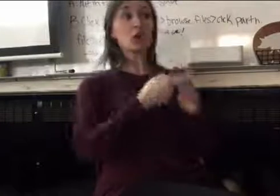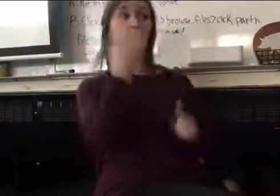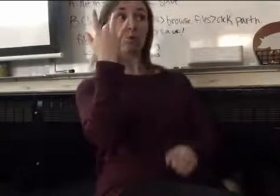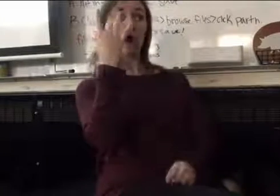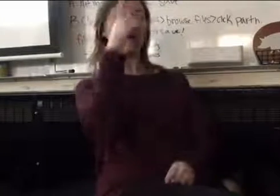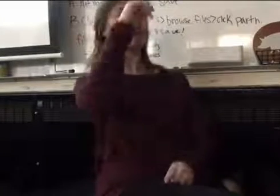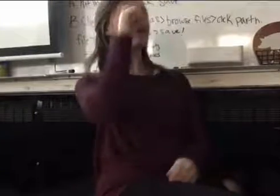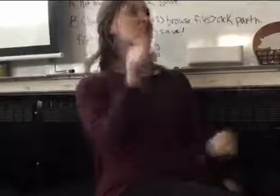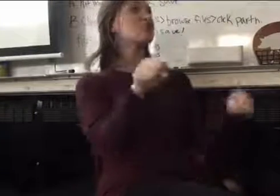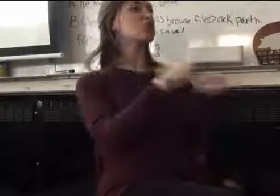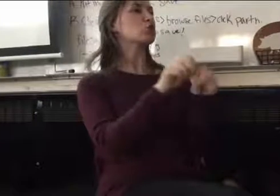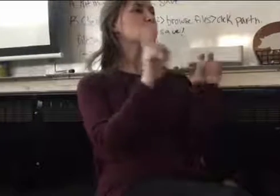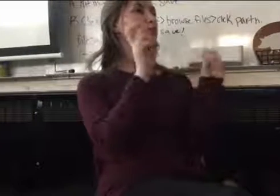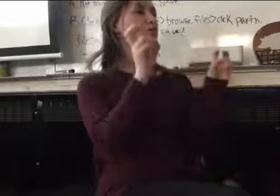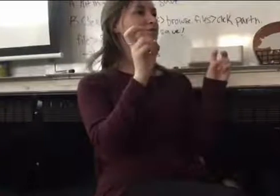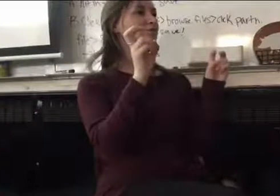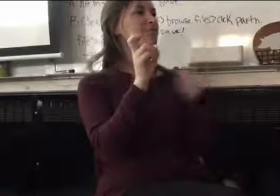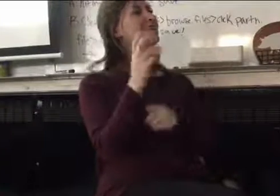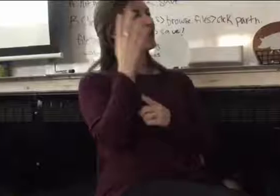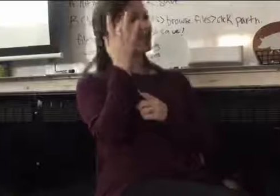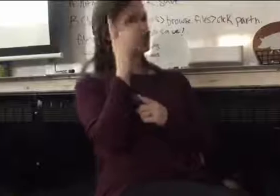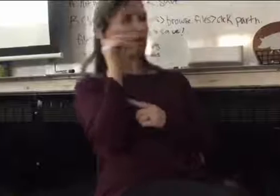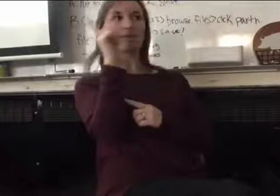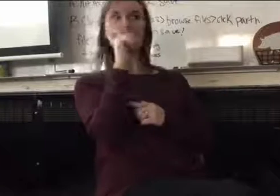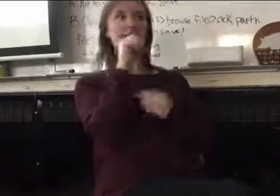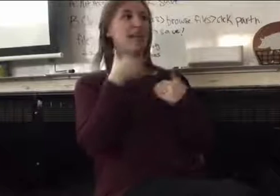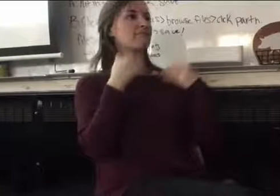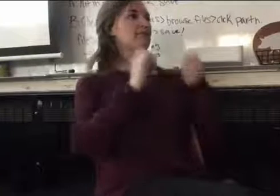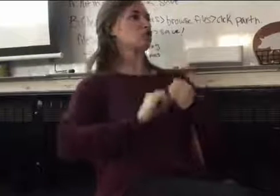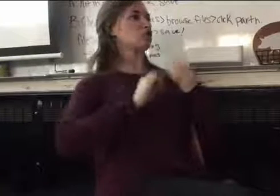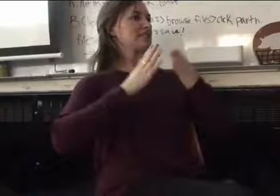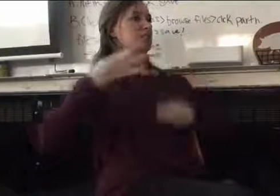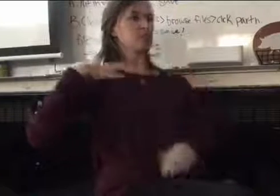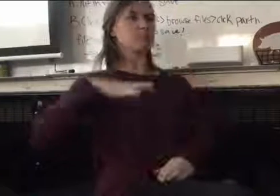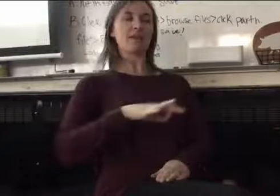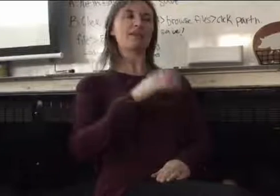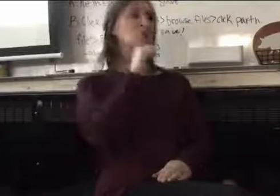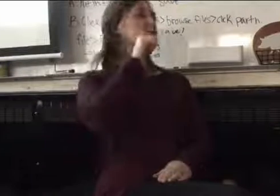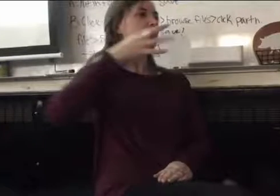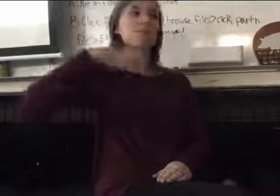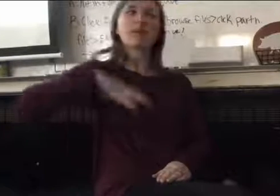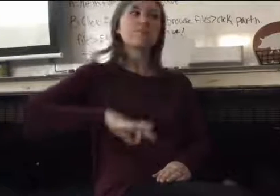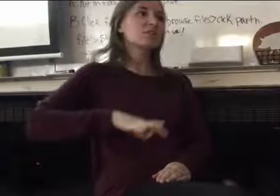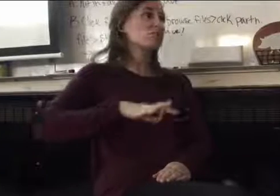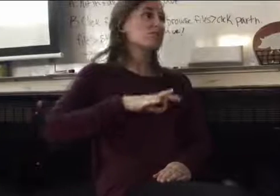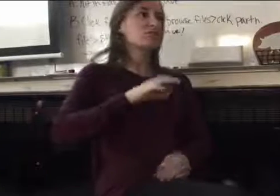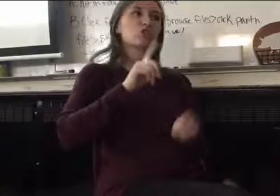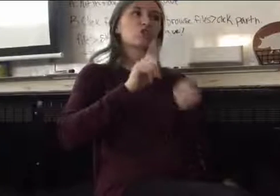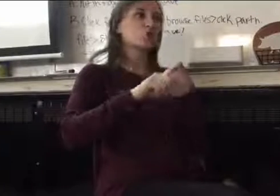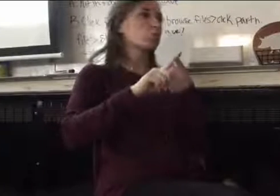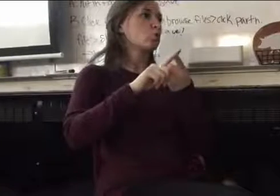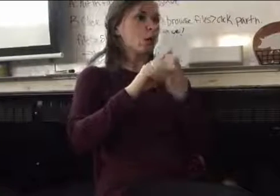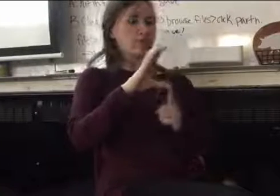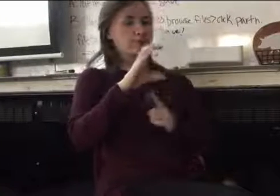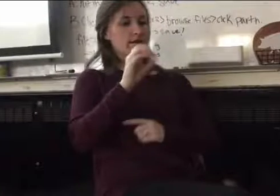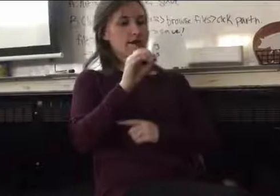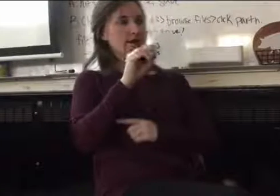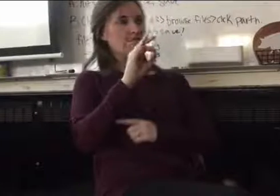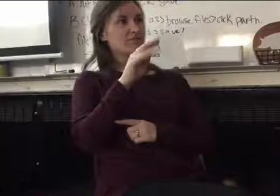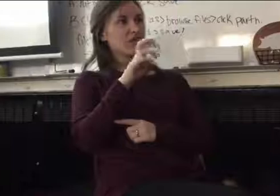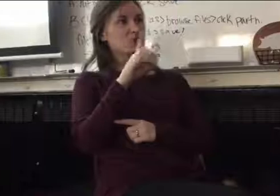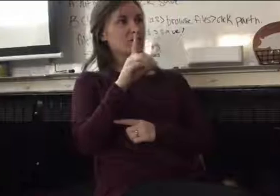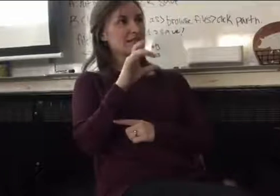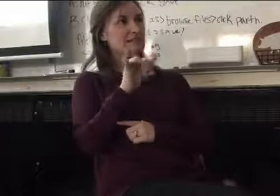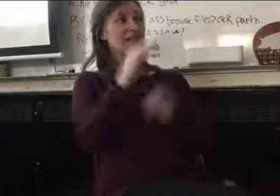is this. Gettysburg did not have any strategic benefit. It was not beneficial in any way to the Confederacy. It was in the North. That